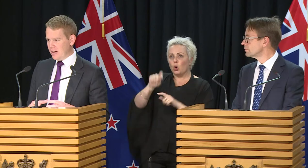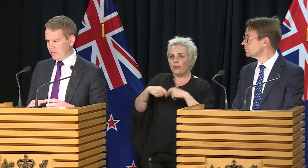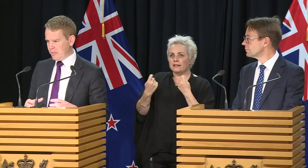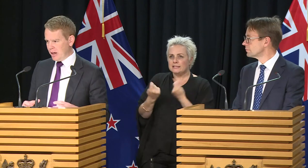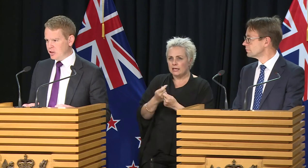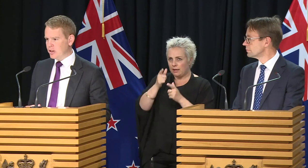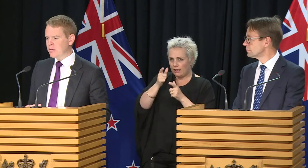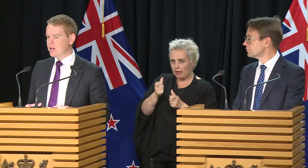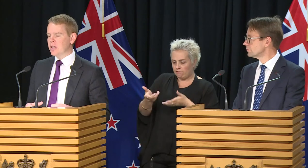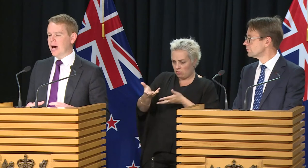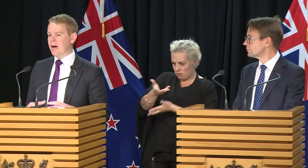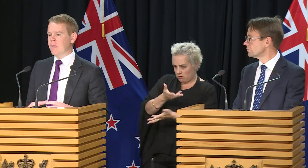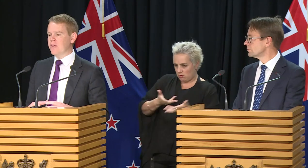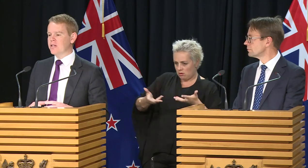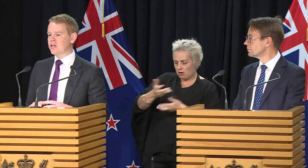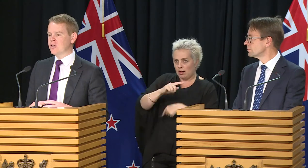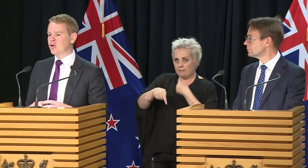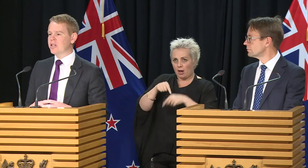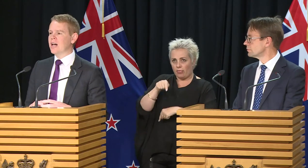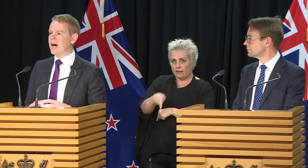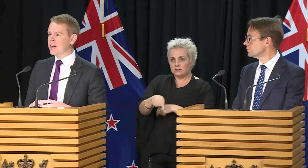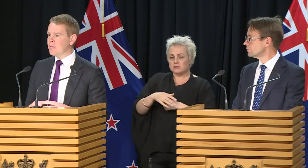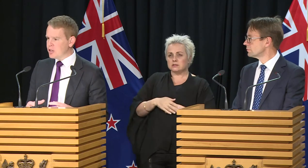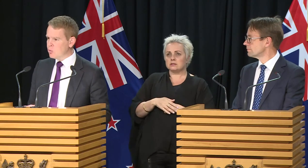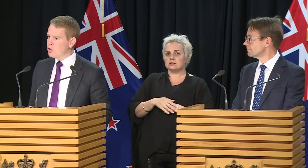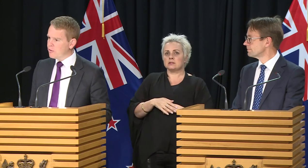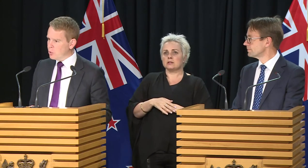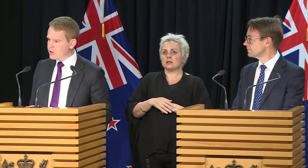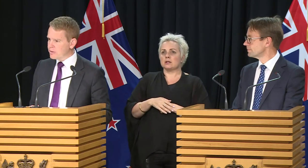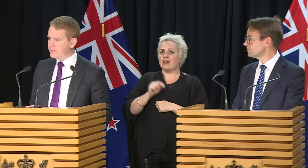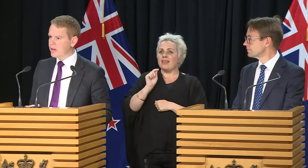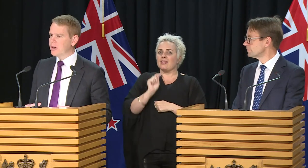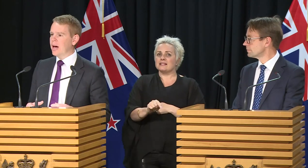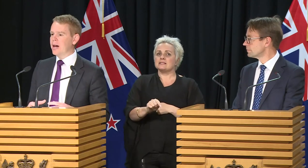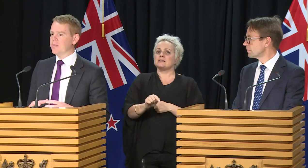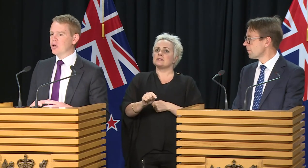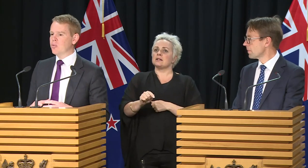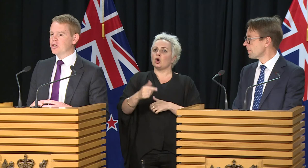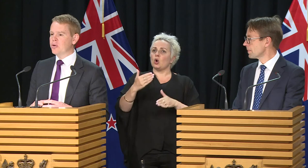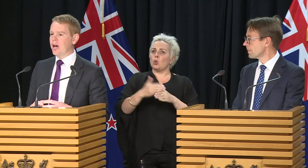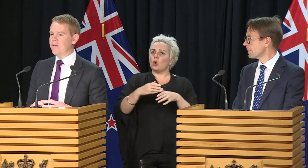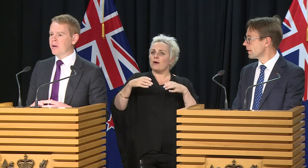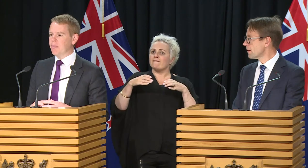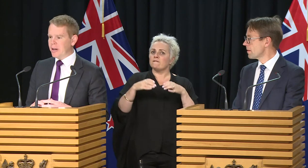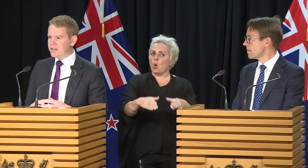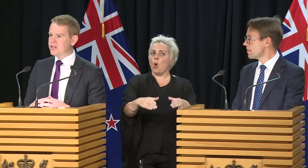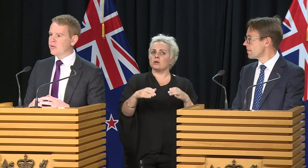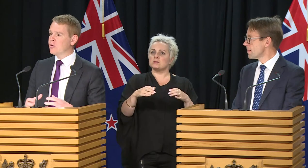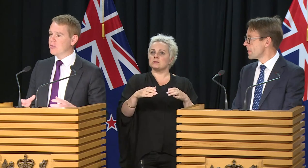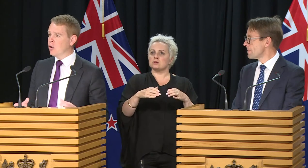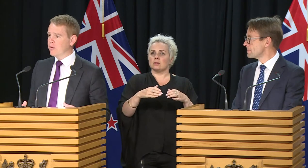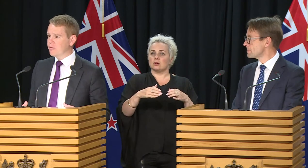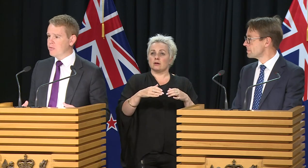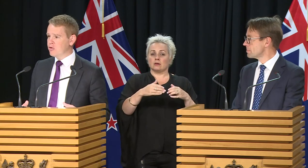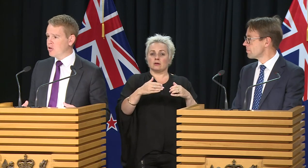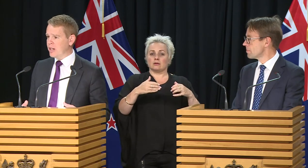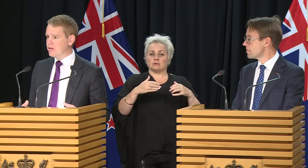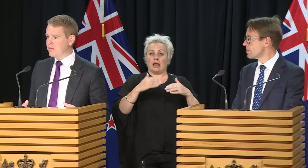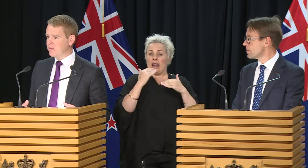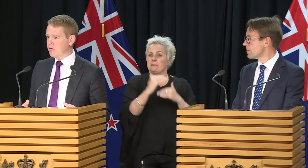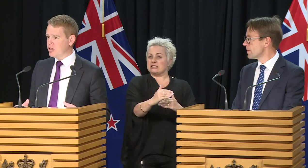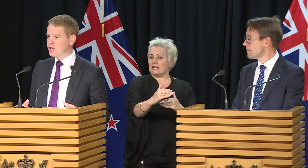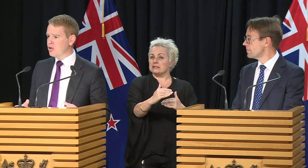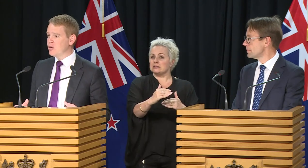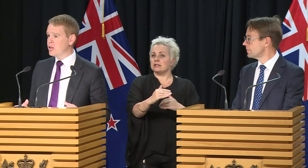team have been very carefully managing. This is not an unlimited workforce. So we don't have an abundance of